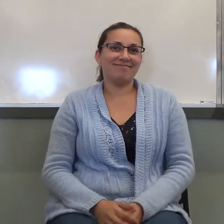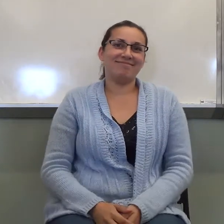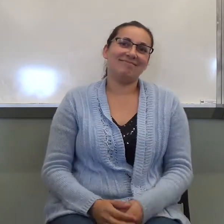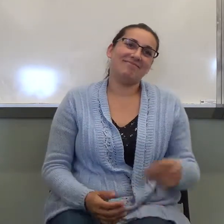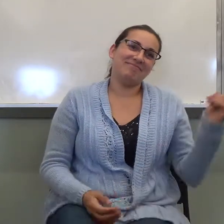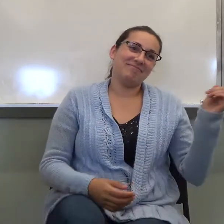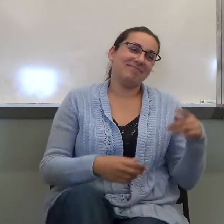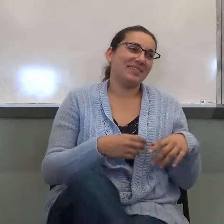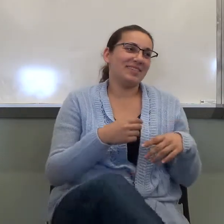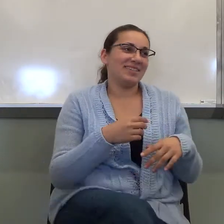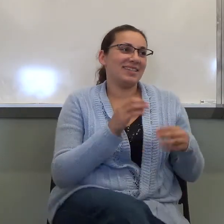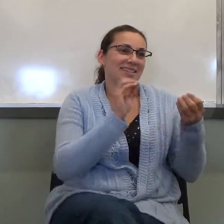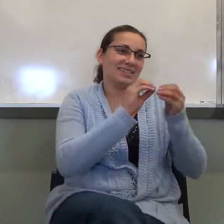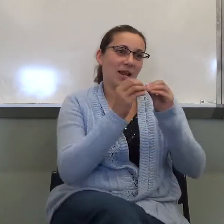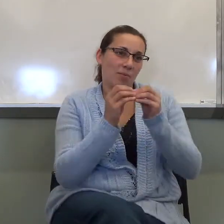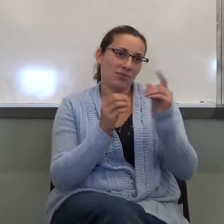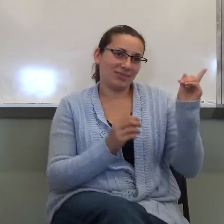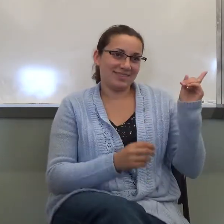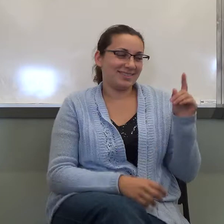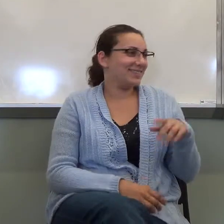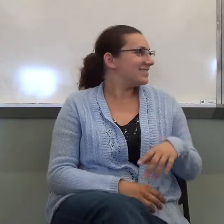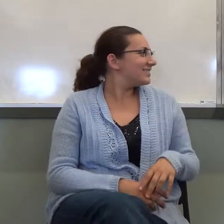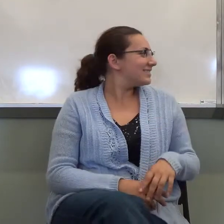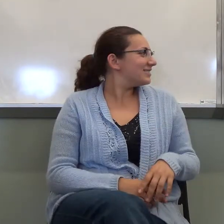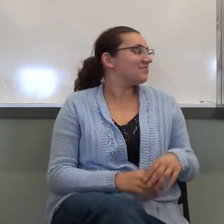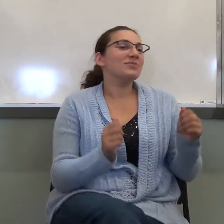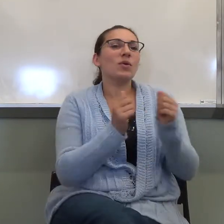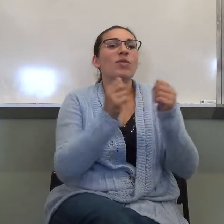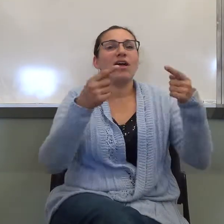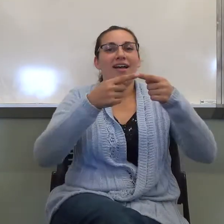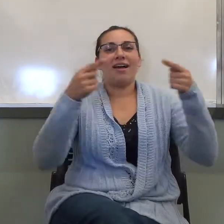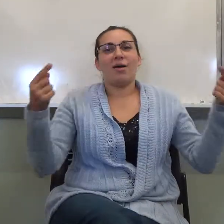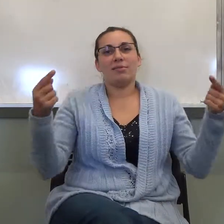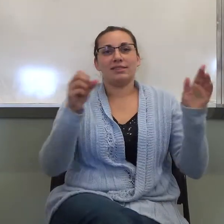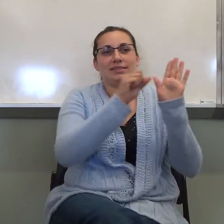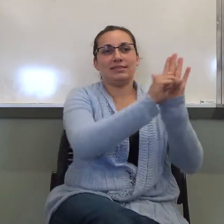This is numbers with opposite signs.